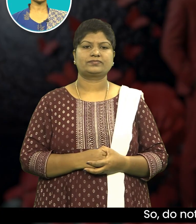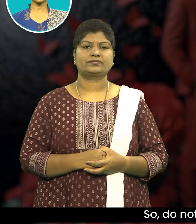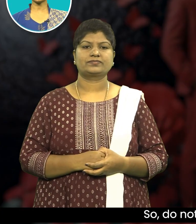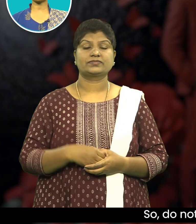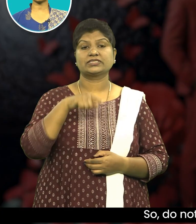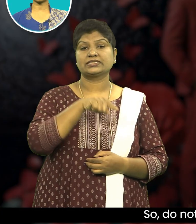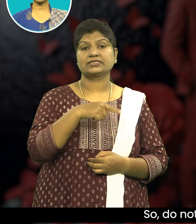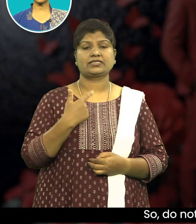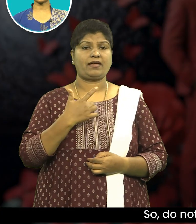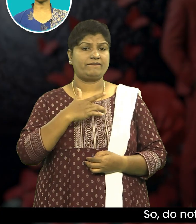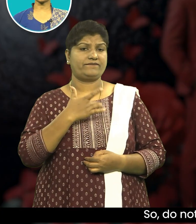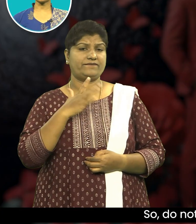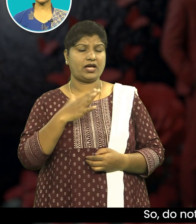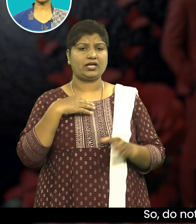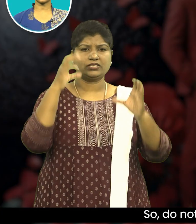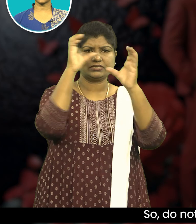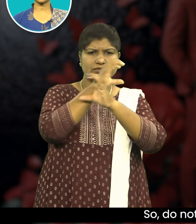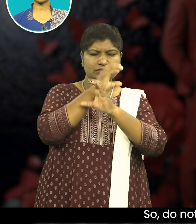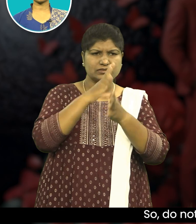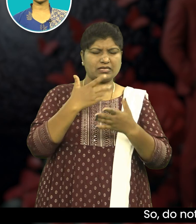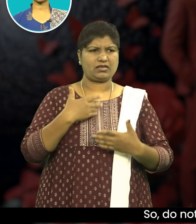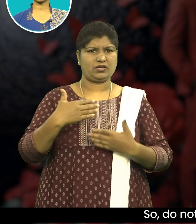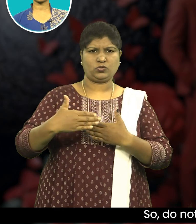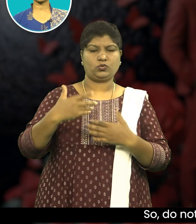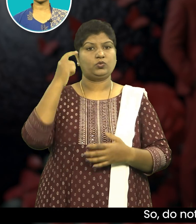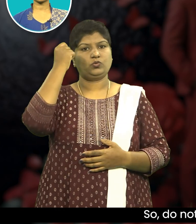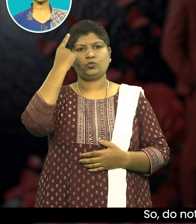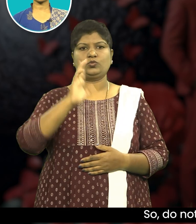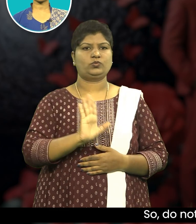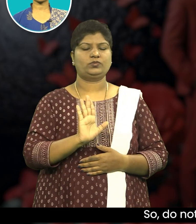So, do not feel confused or insecure.